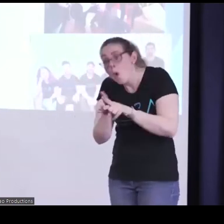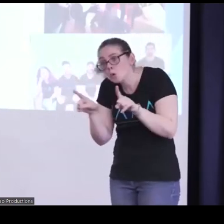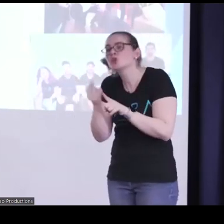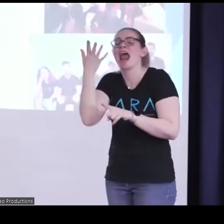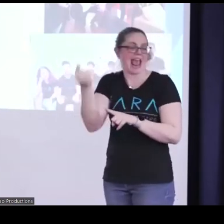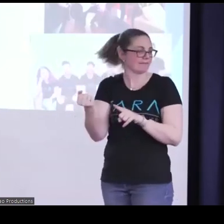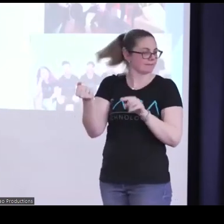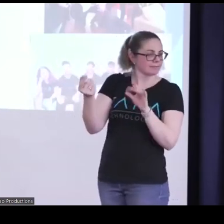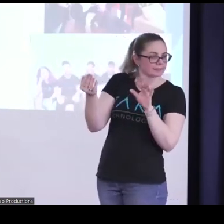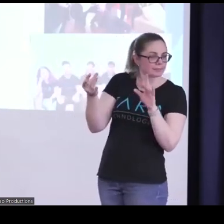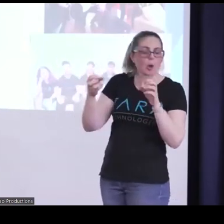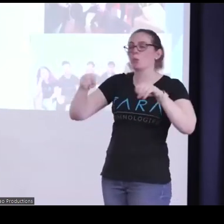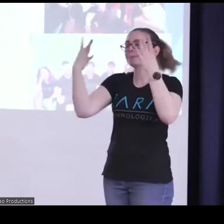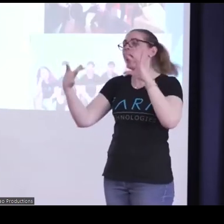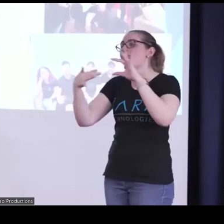the survey.